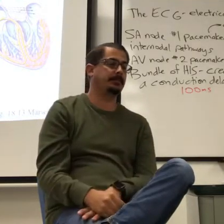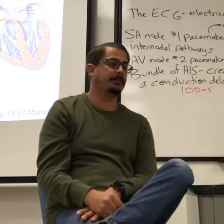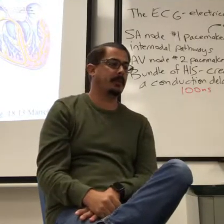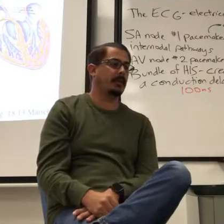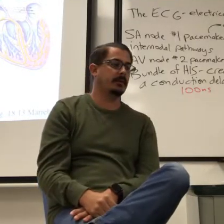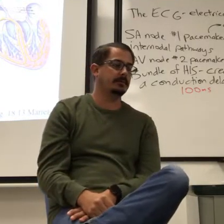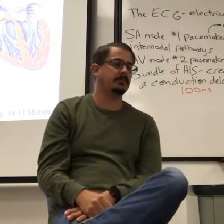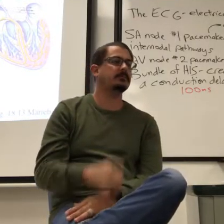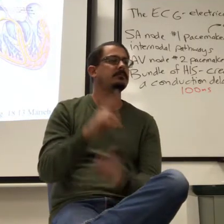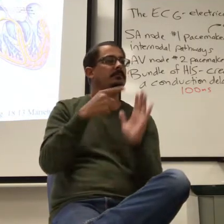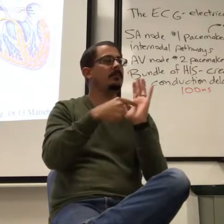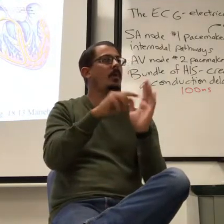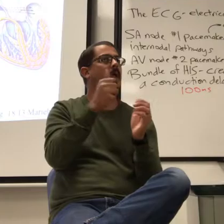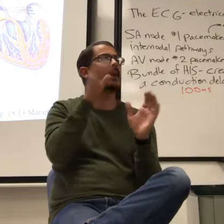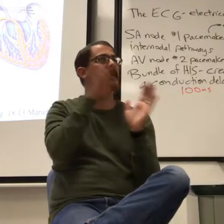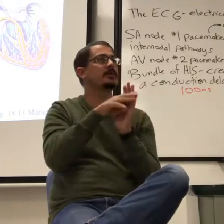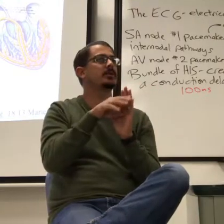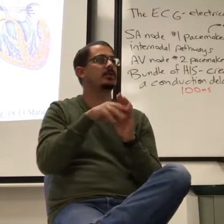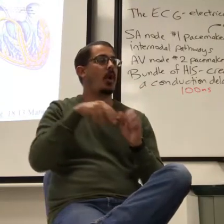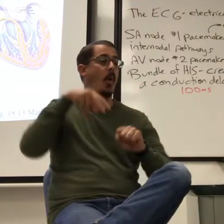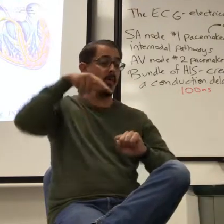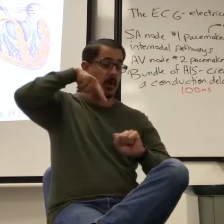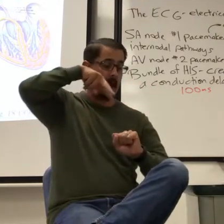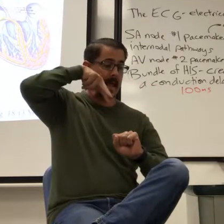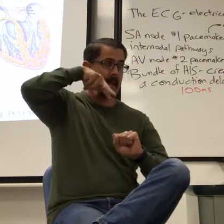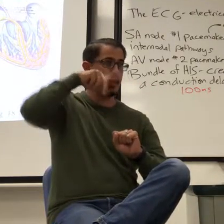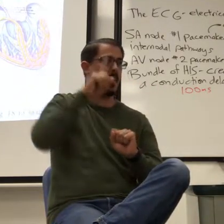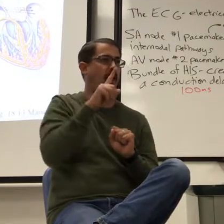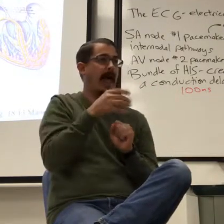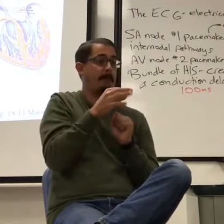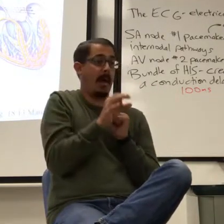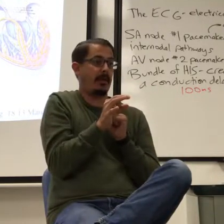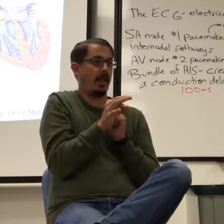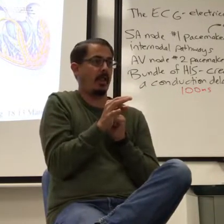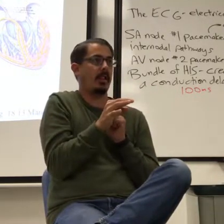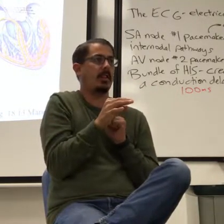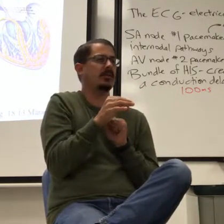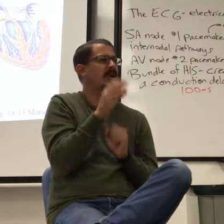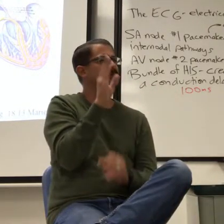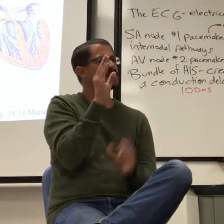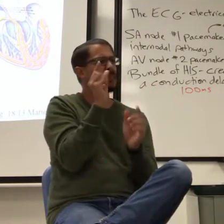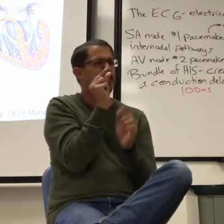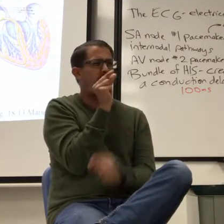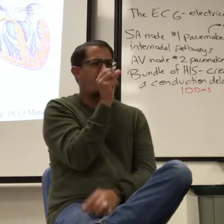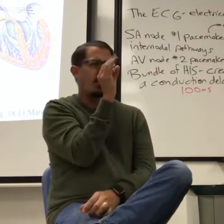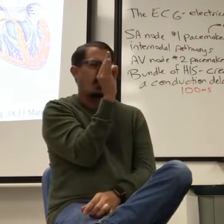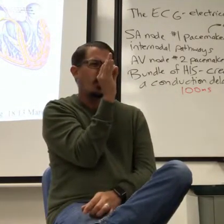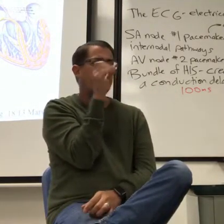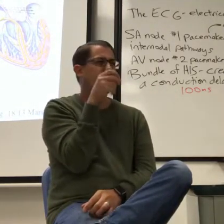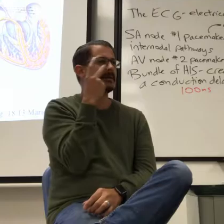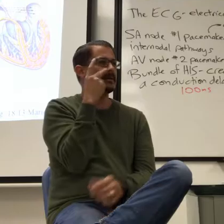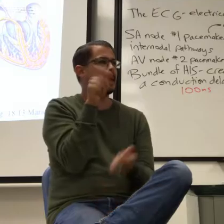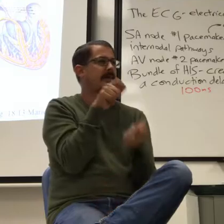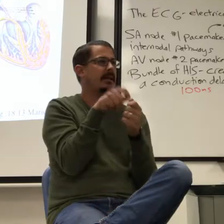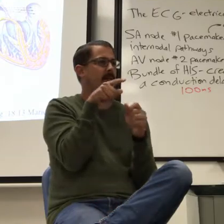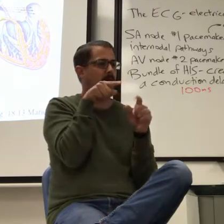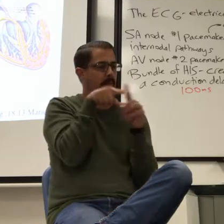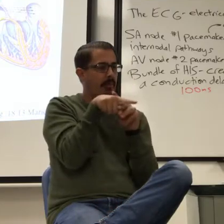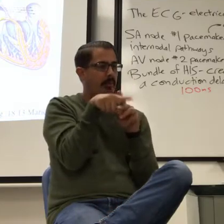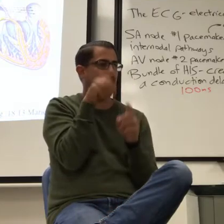I'll show you another picture. I'll show you an overhead view of where this bundle is. There's a tiny hole where you can see precisely where it's going